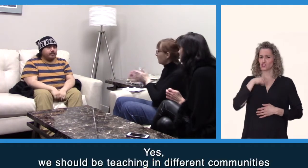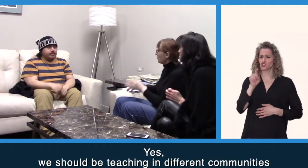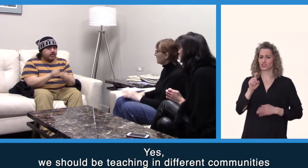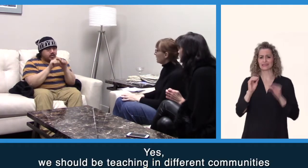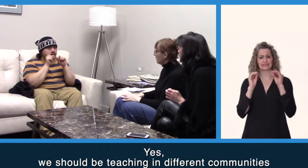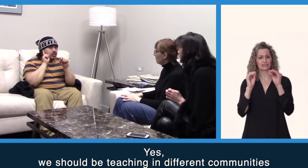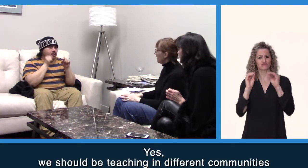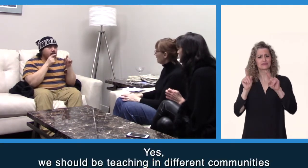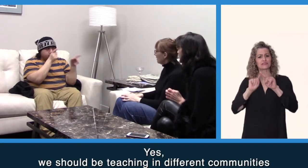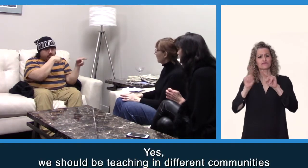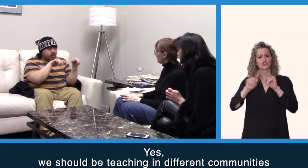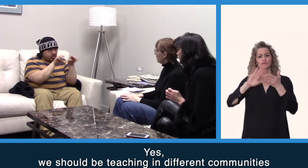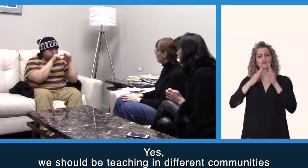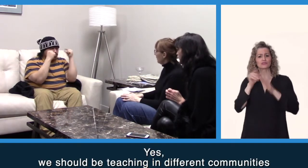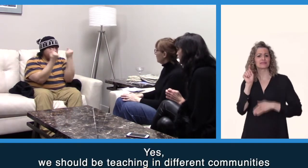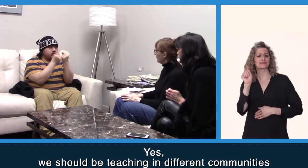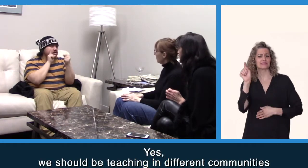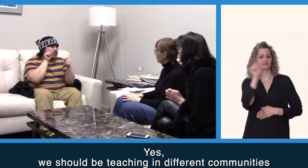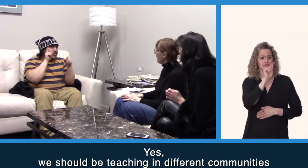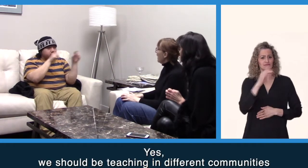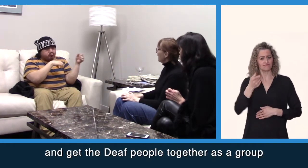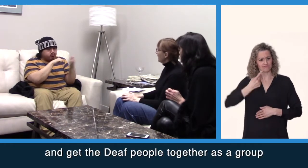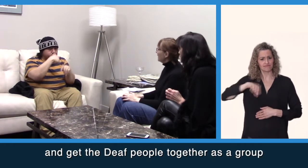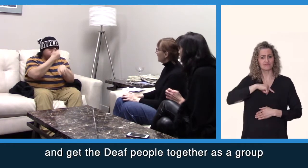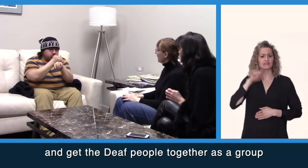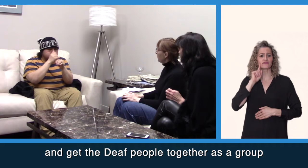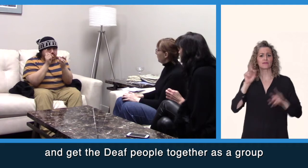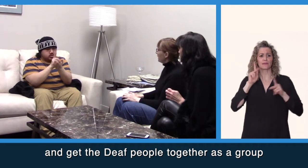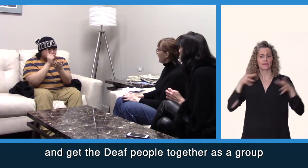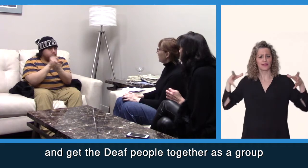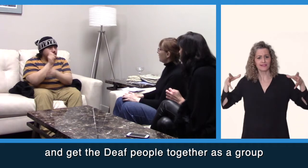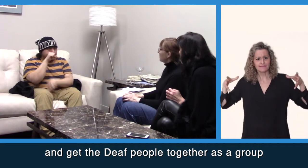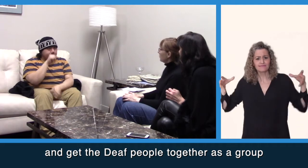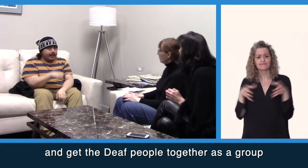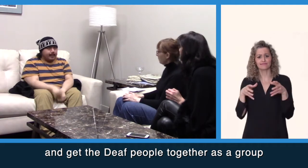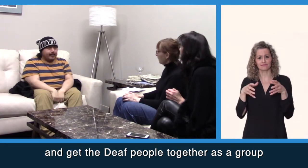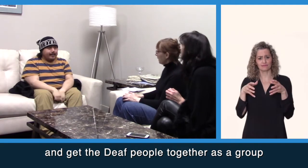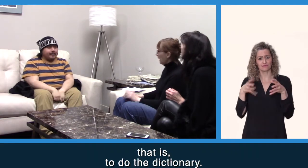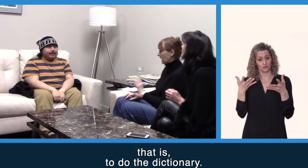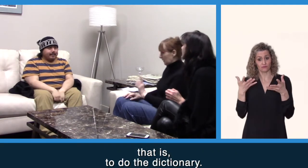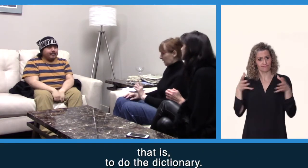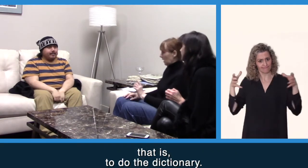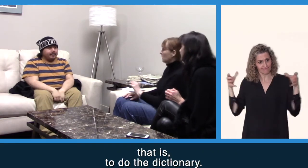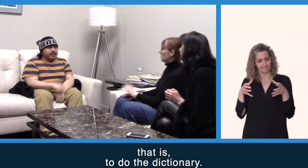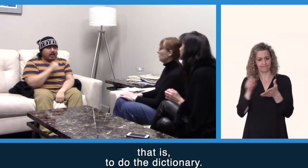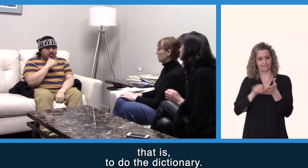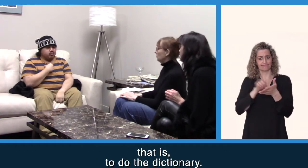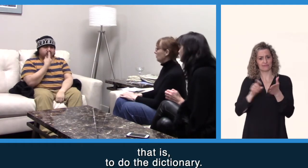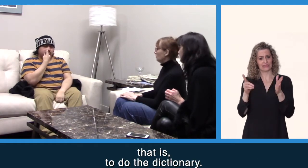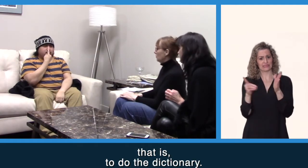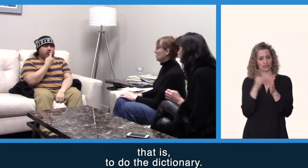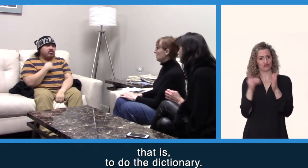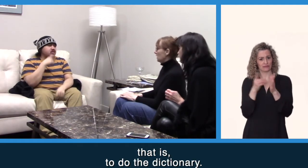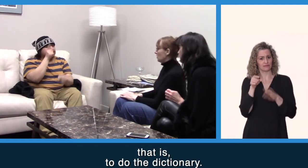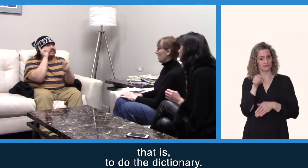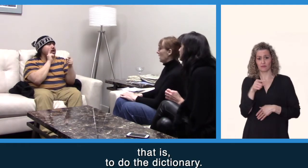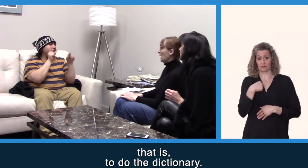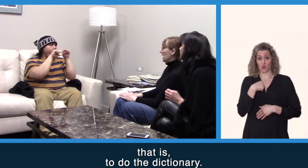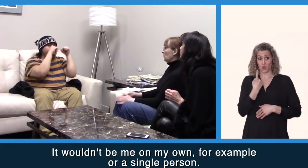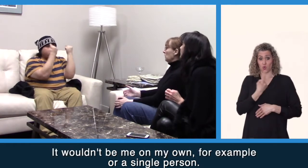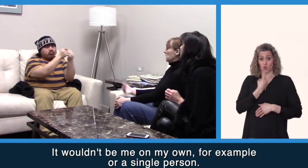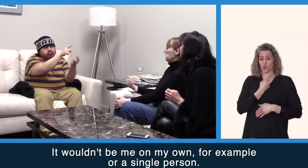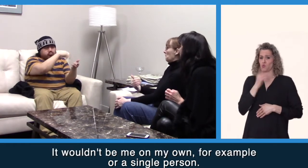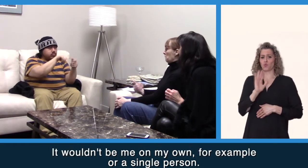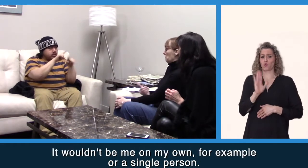So yeah, I'm interested in teaching in the different communities, sure. And to get the deaf people together as a group, that is, to do the